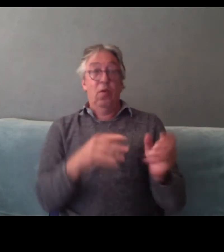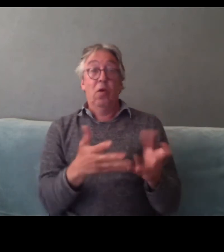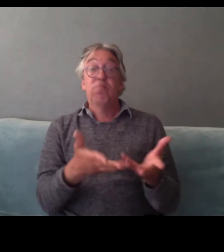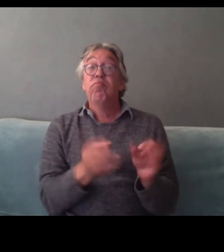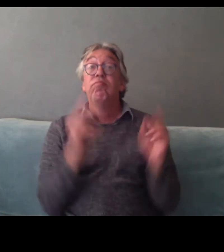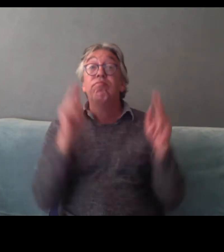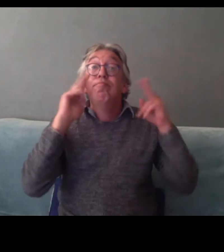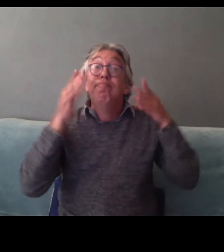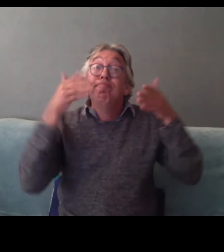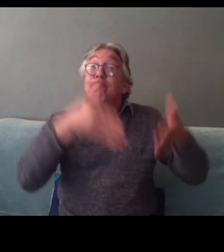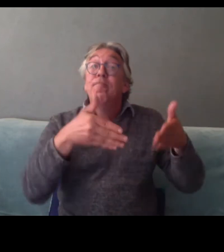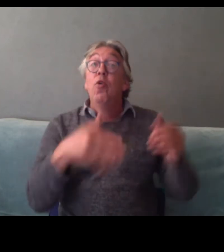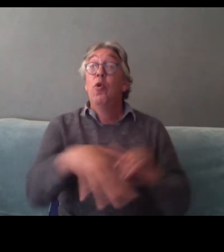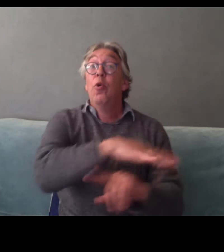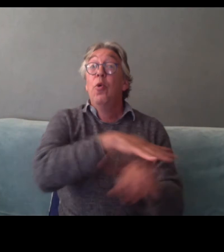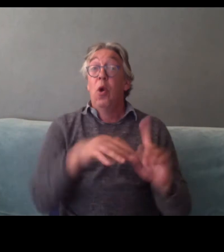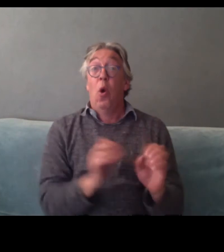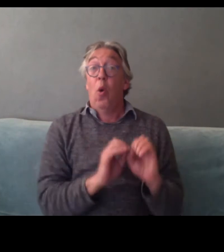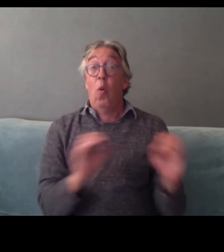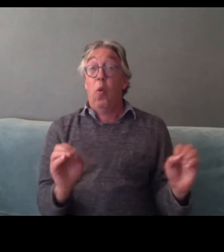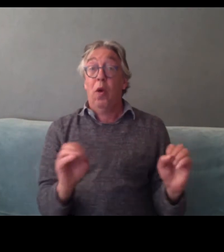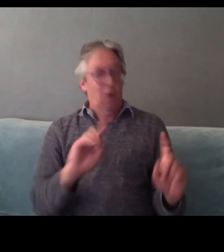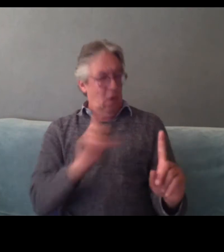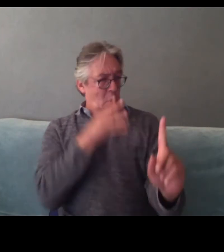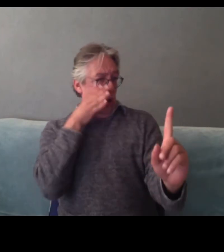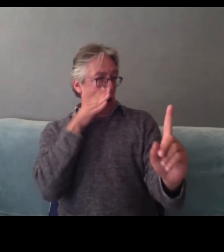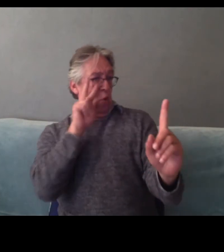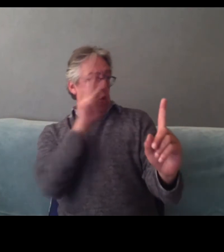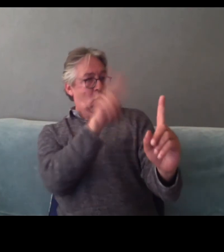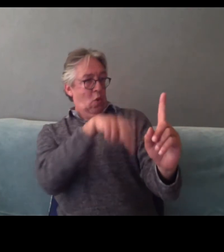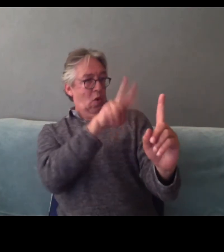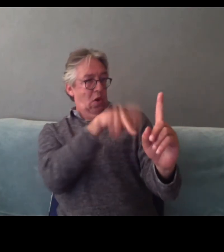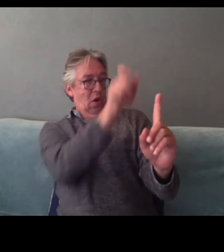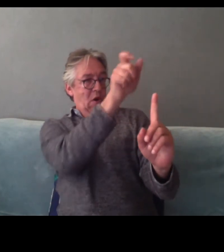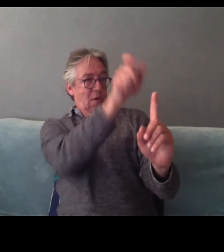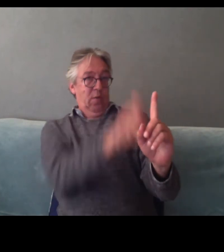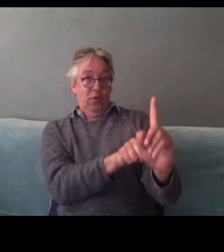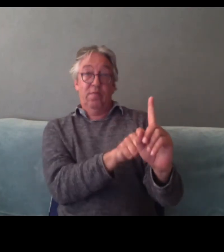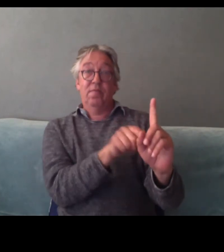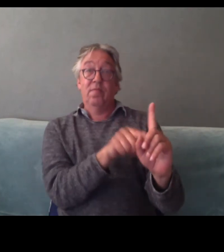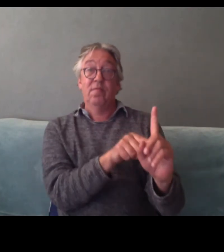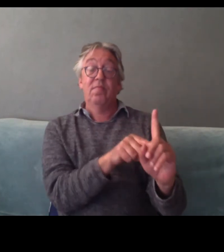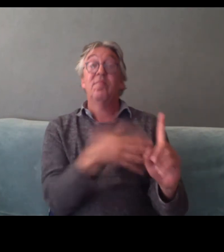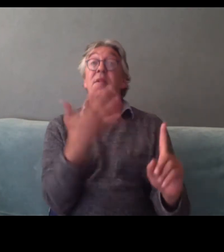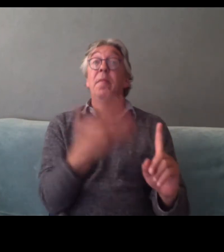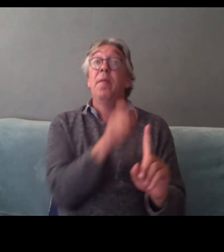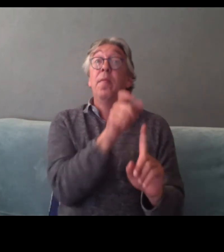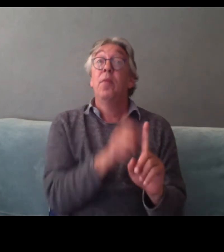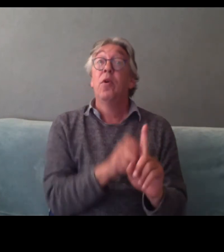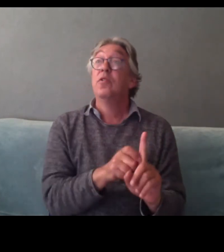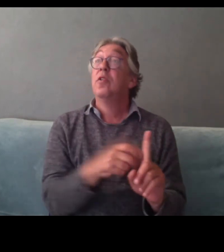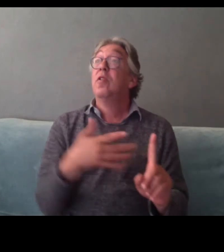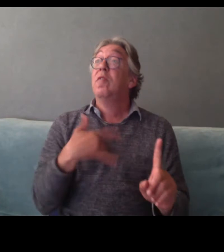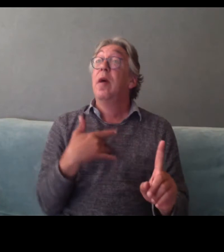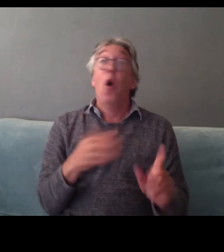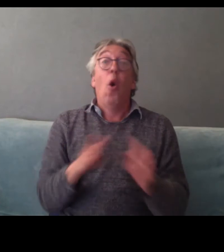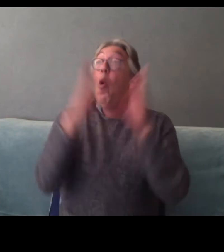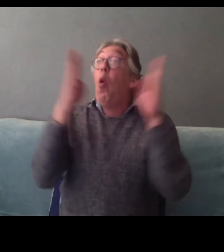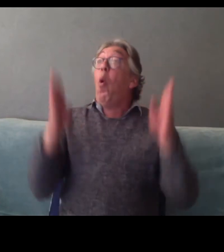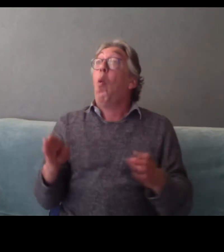might feel more disabled or restricted in say, at work or at home, but there is a